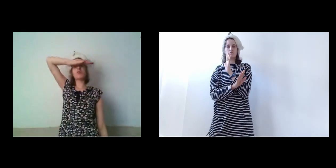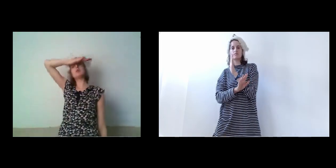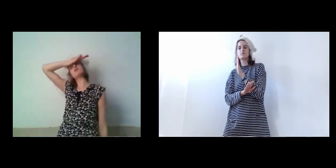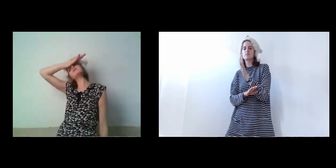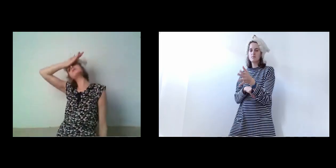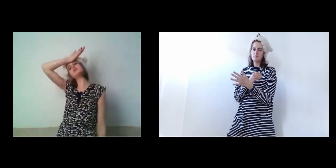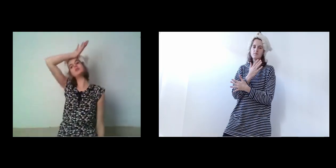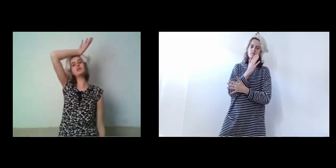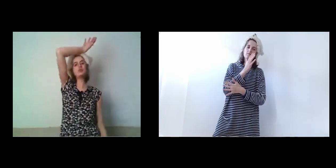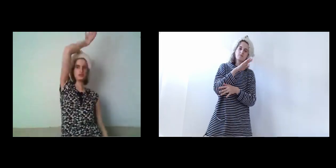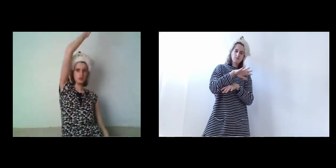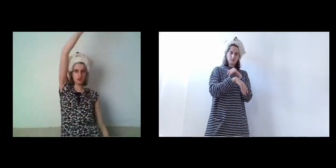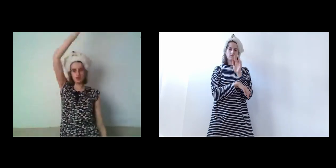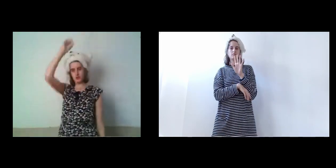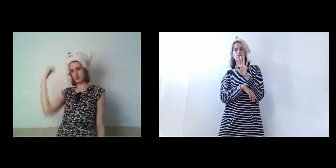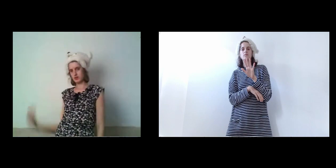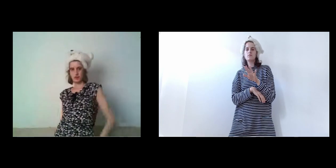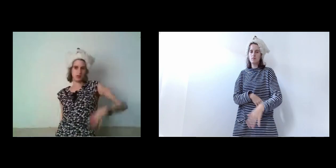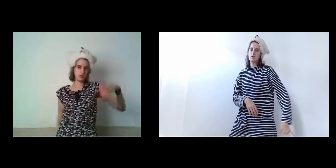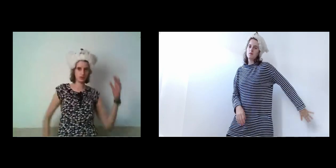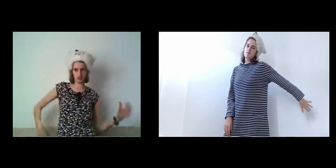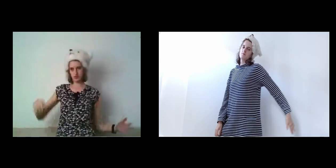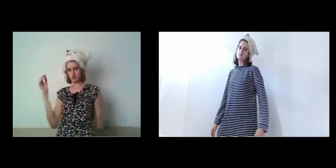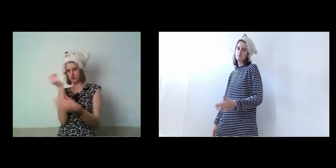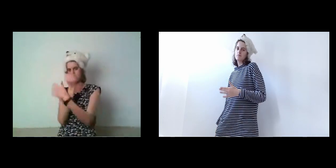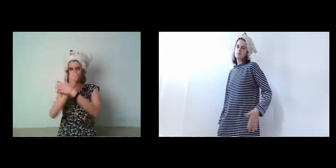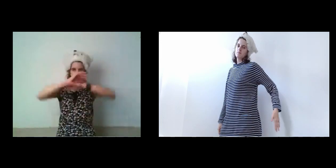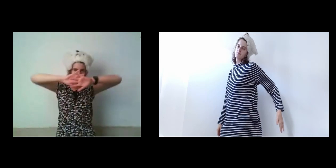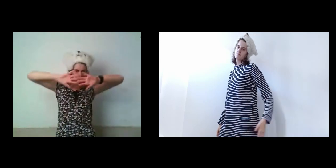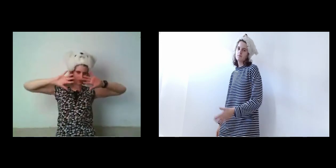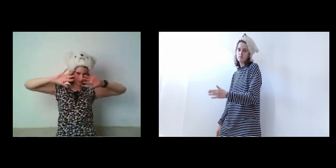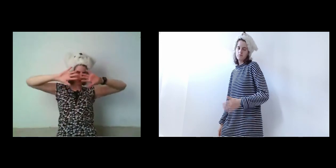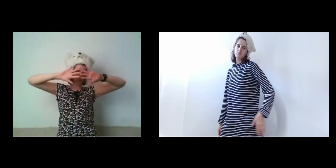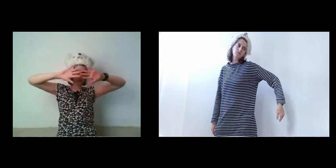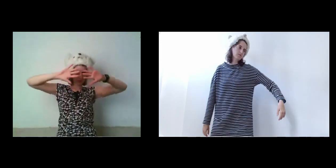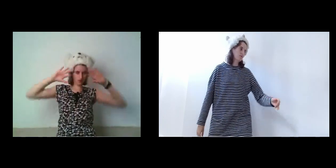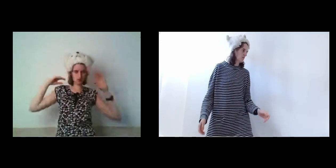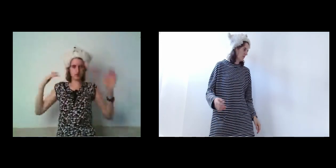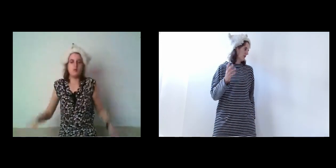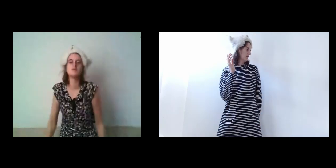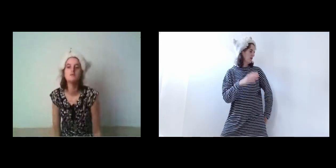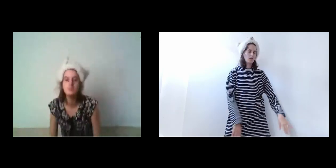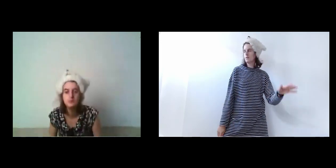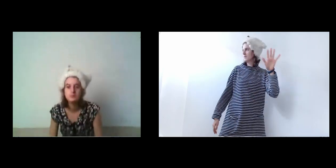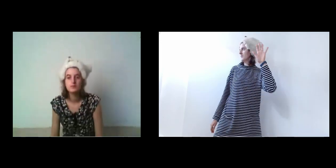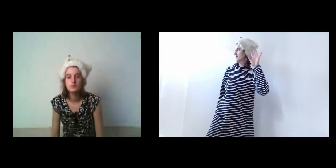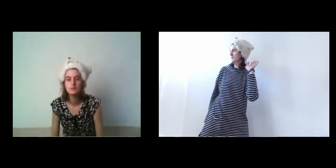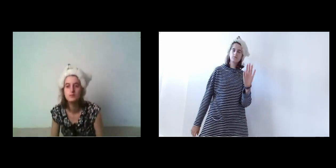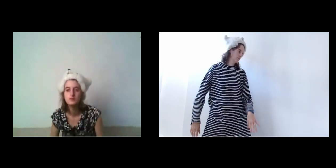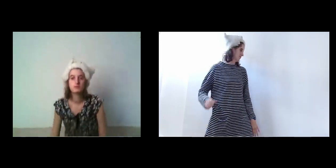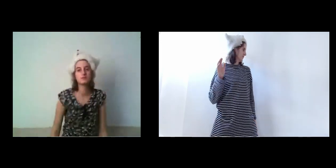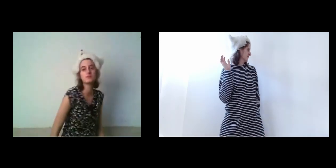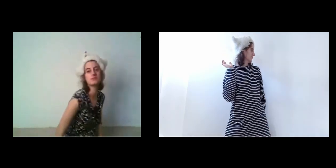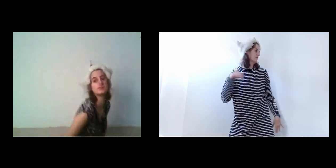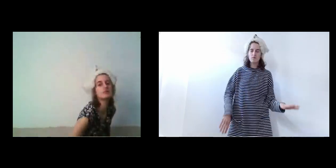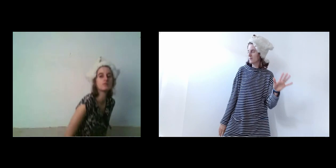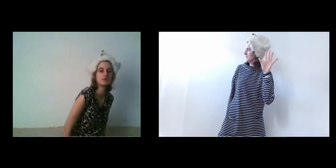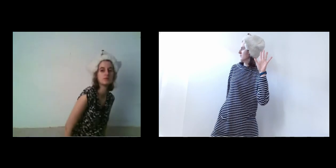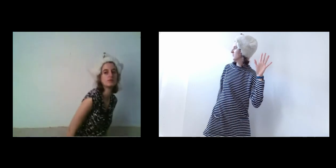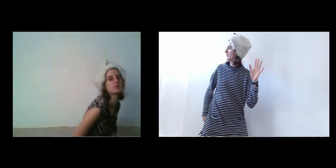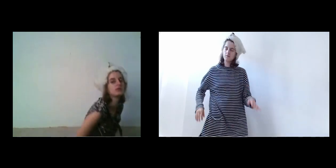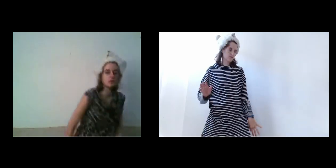ointment and a cosmic polition And the crucifixion of the love Don't lose yourself